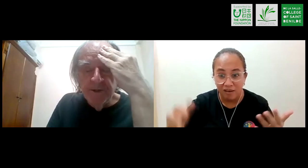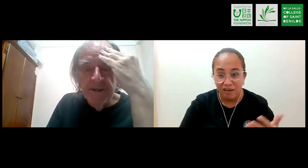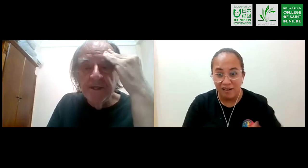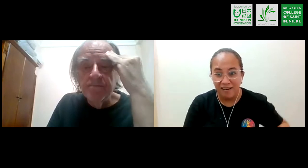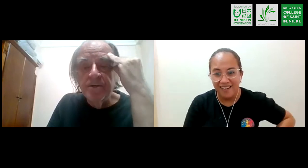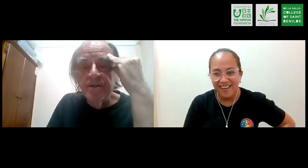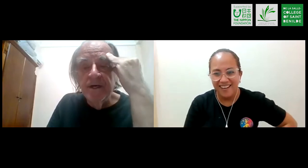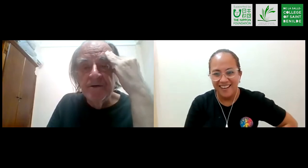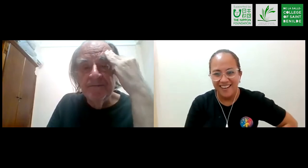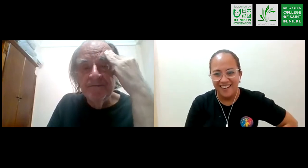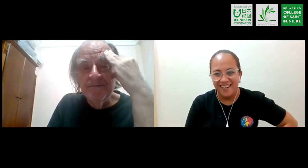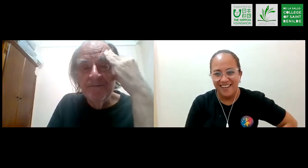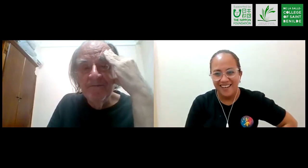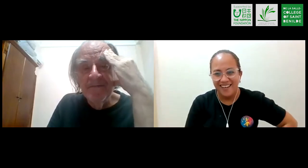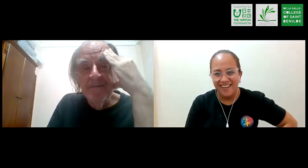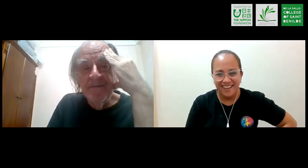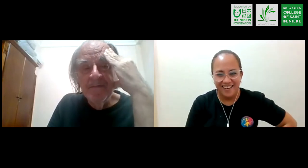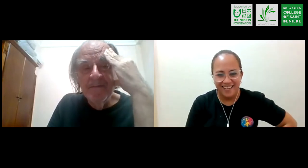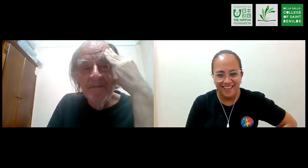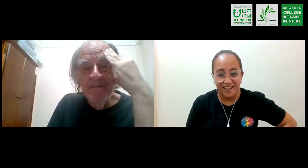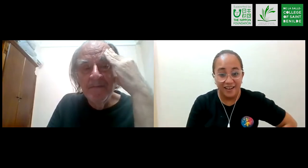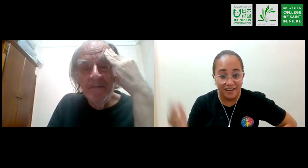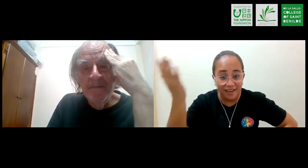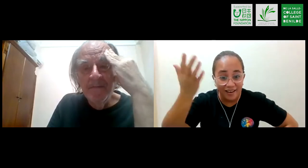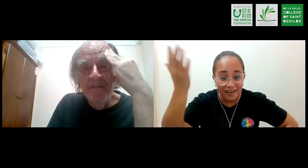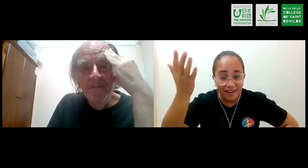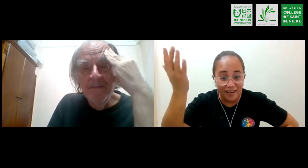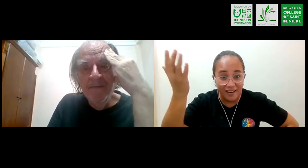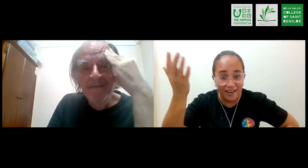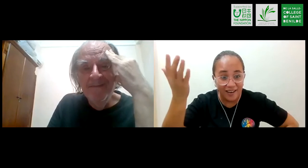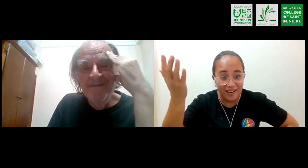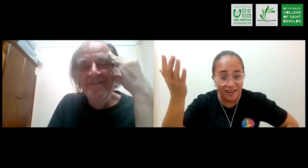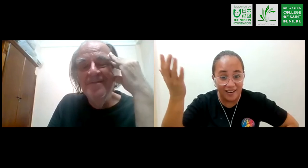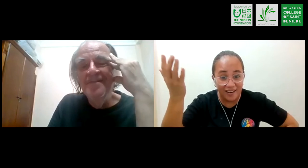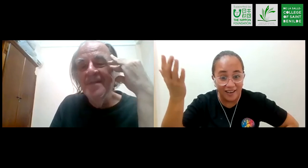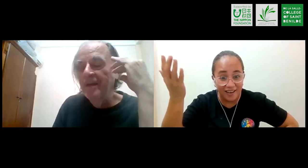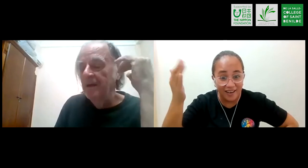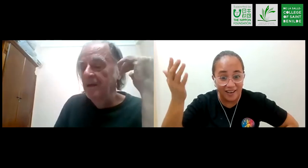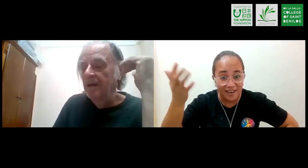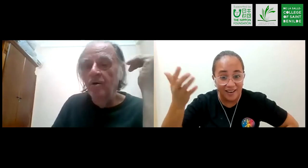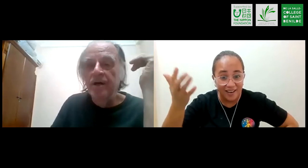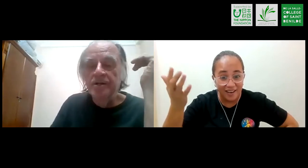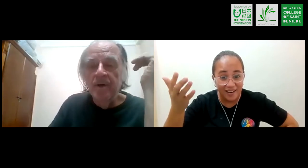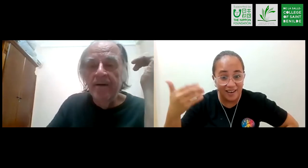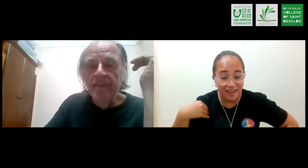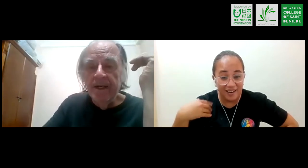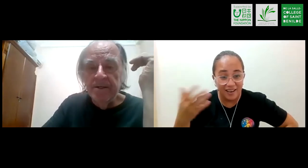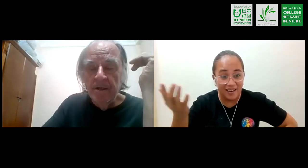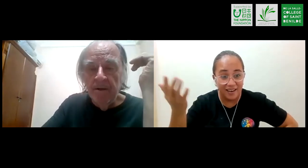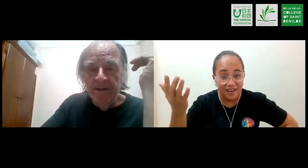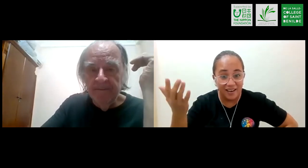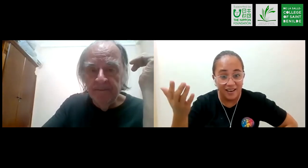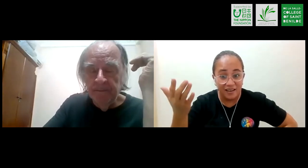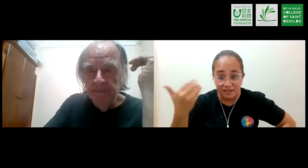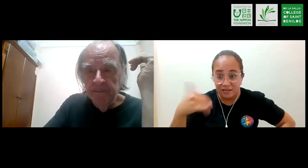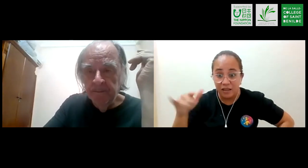and watch Nat's presentation. Shaq is saying, yay, Nat's back. Yay. Okay, so everybody's